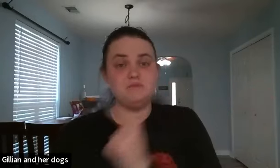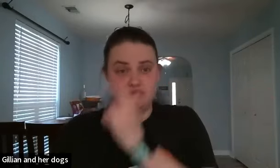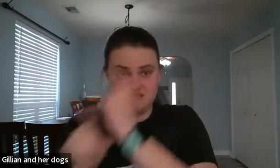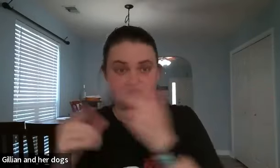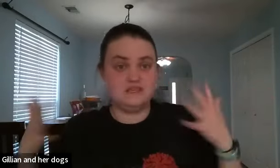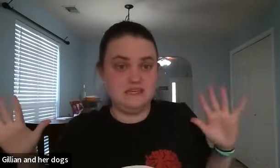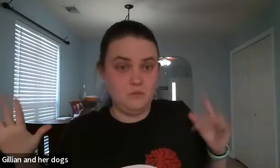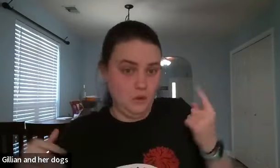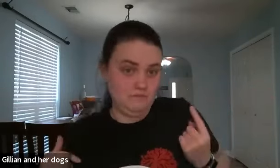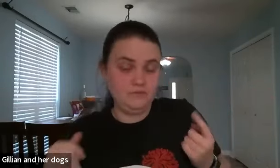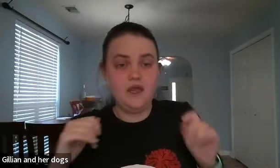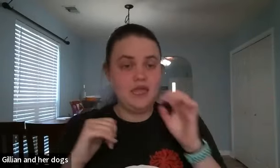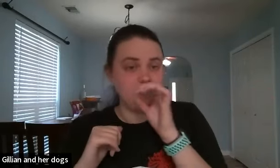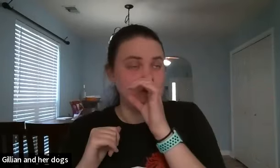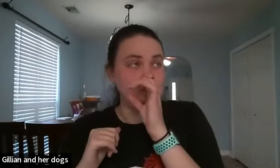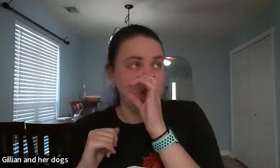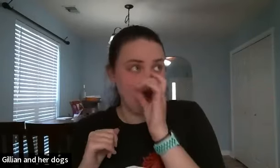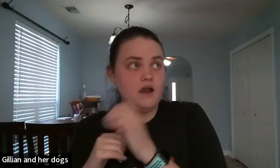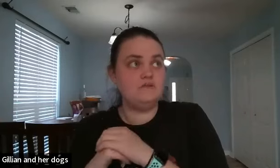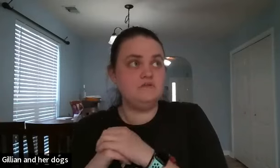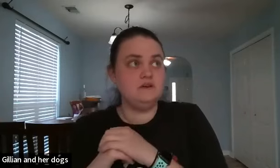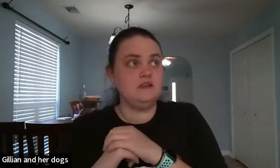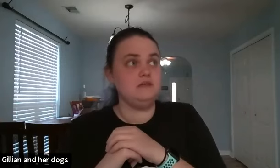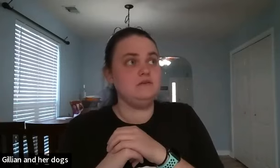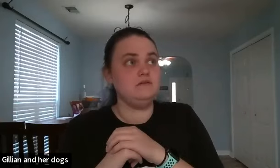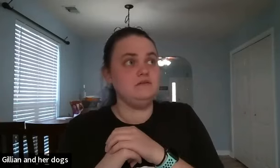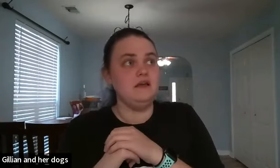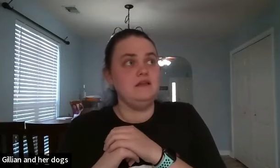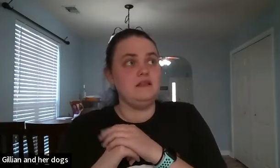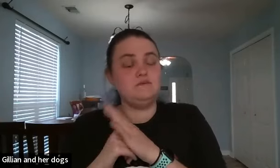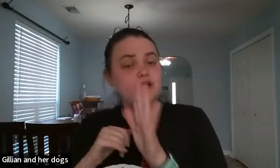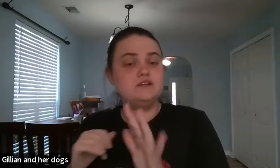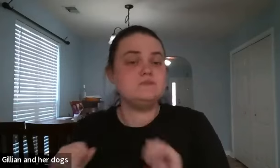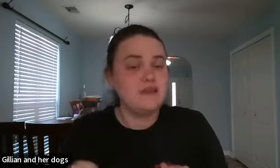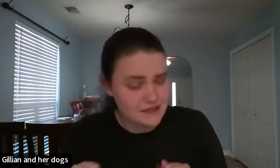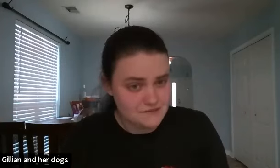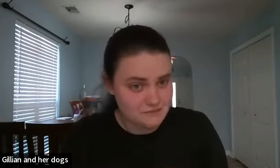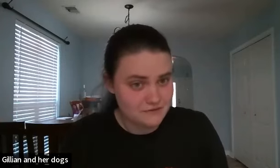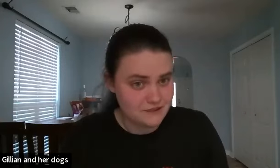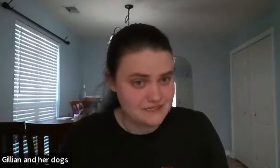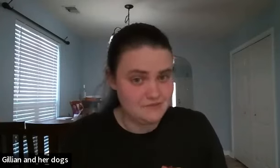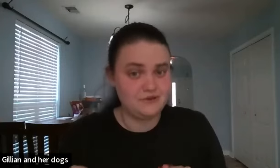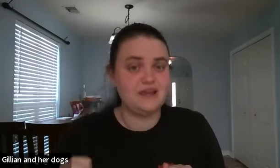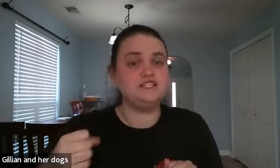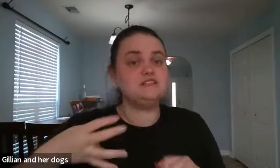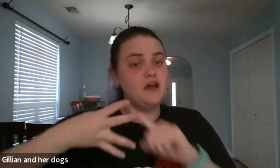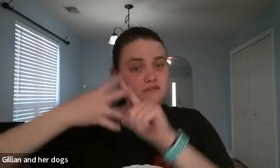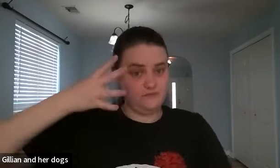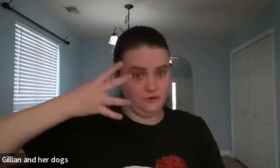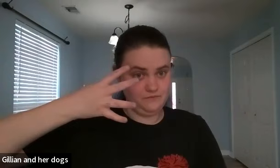brother, sister, that's it, one. If you have, we're going to use Miss Katie's family for an example, okay? She's got the four. She's